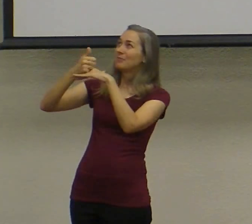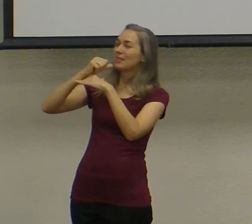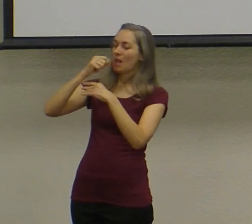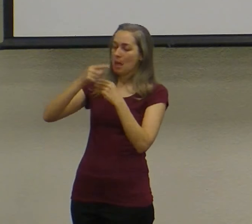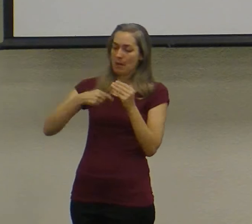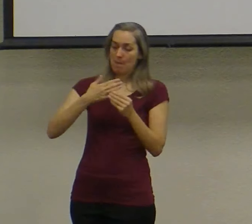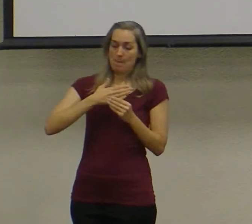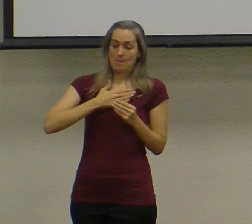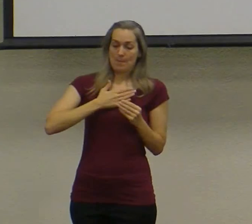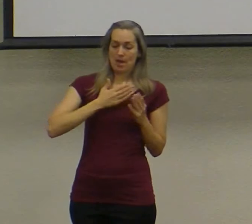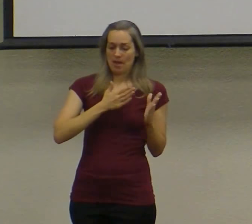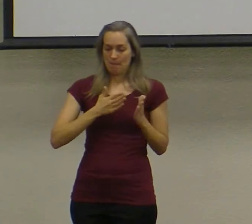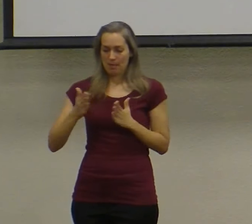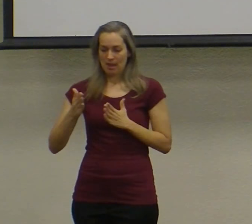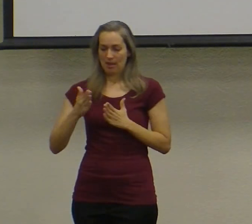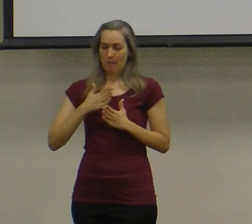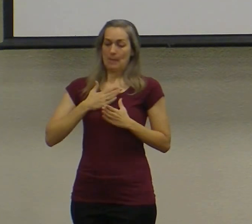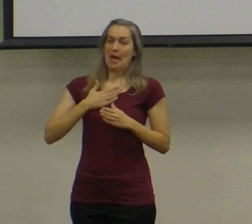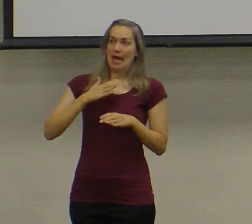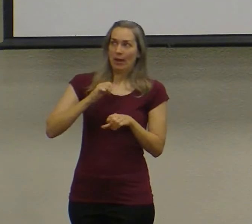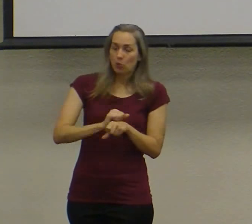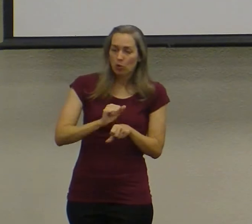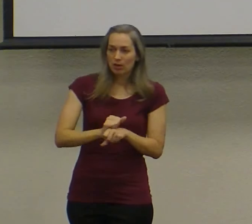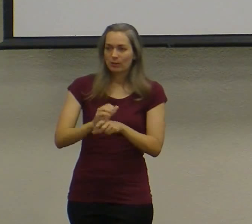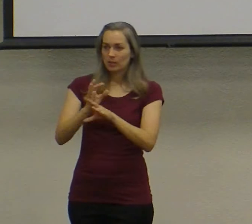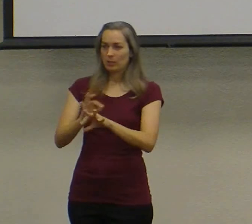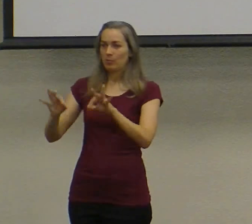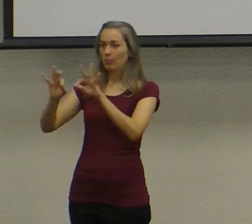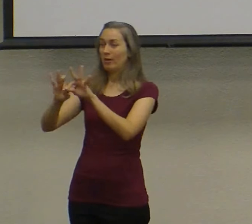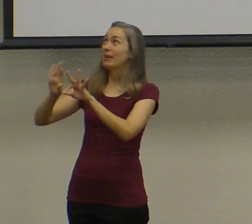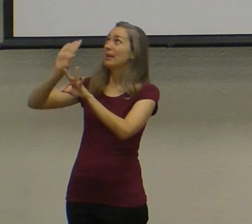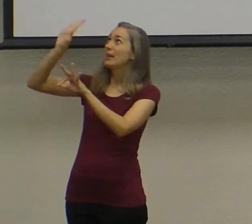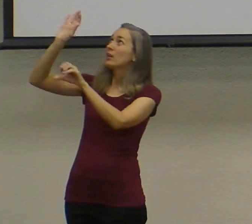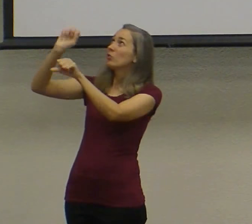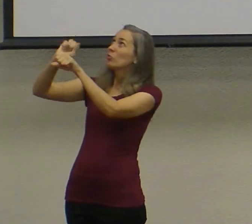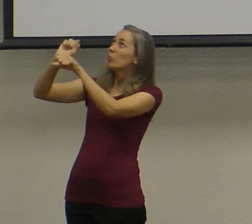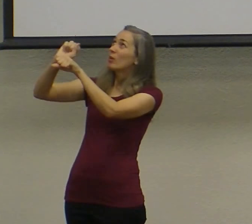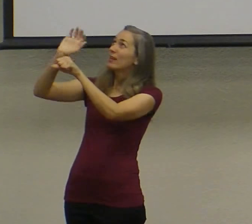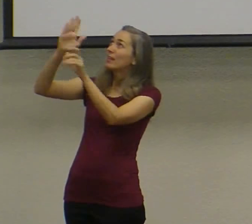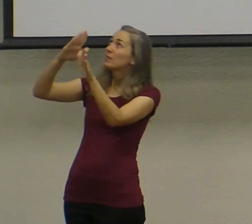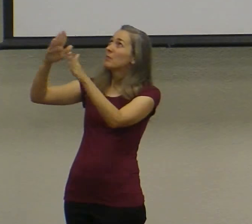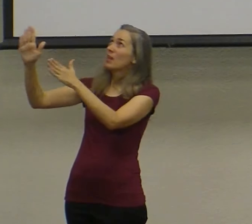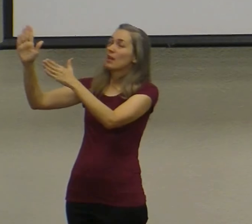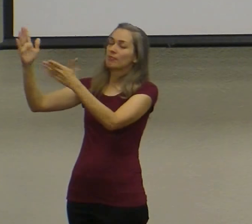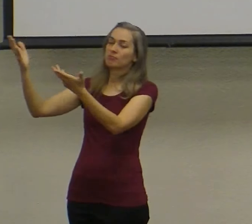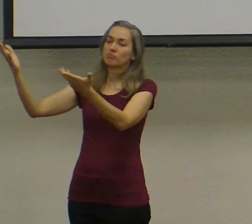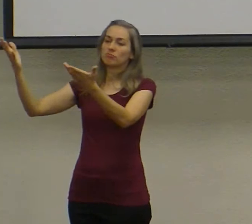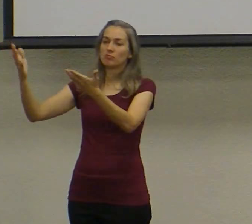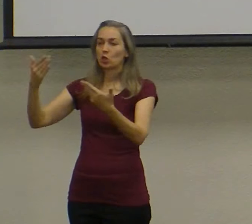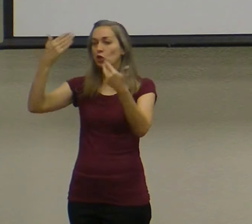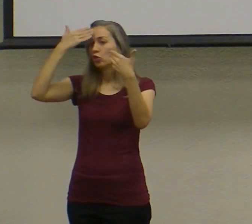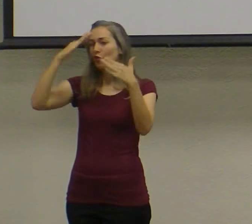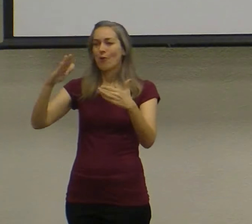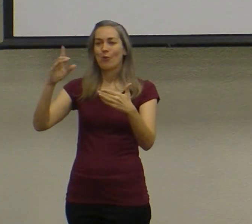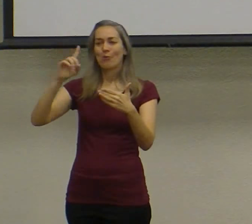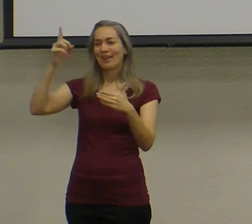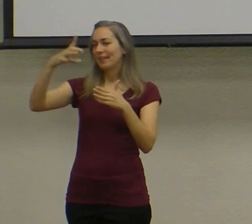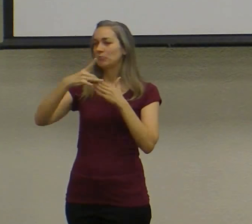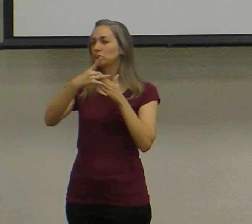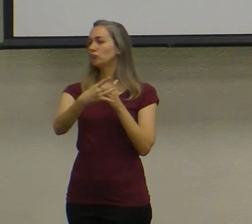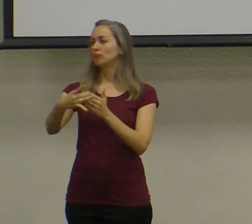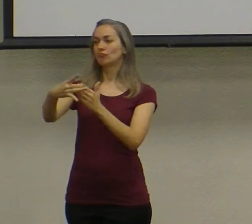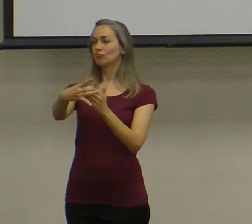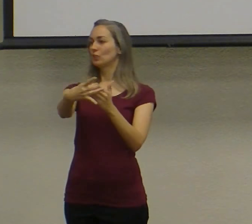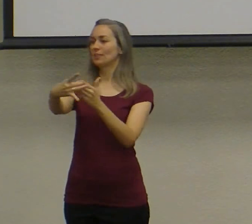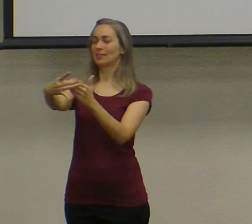what I have planned, it's not about the work I'm doing. What matters is the work the Lord is doing through us. Then you never know where He's going to lead. And it was